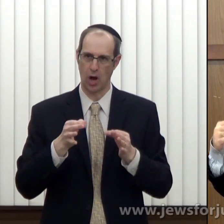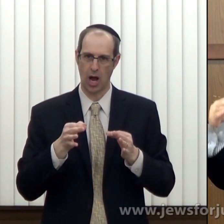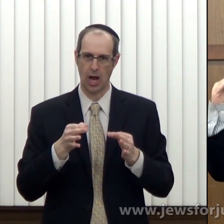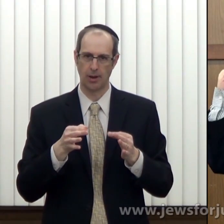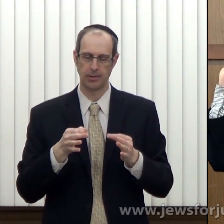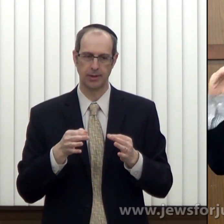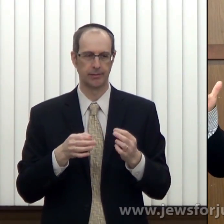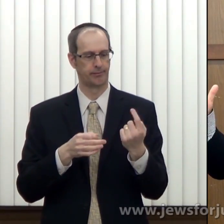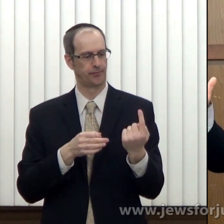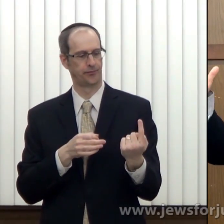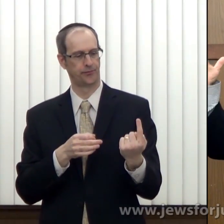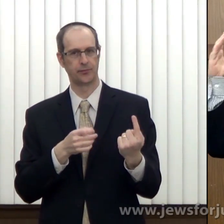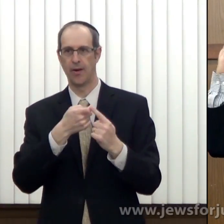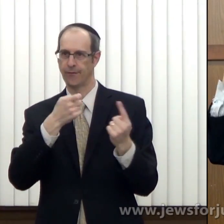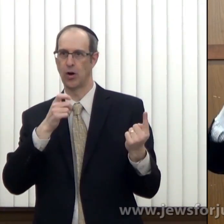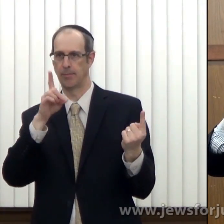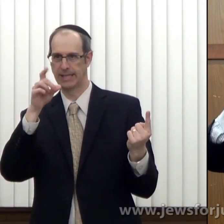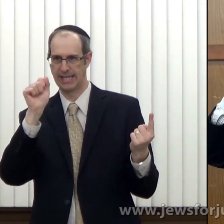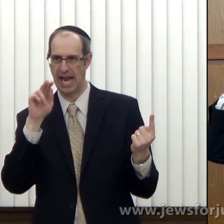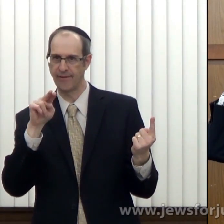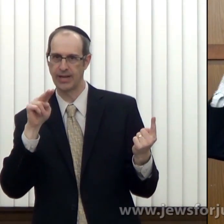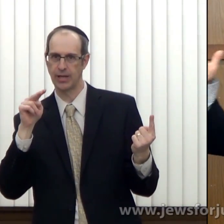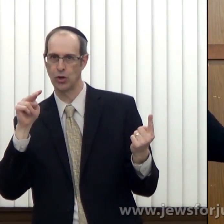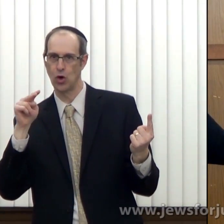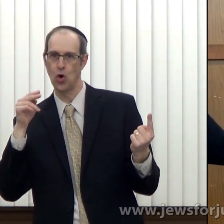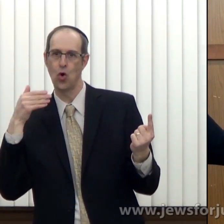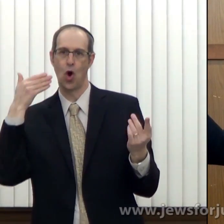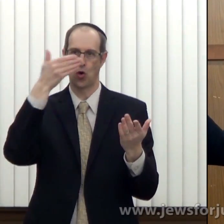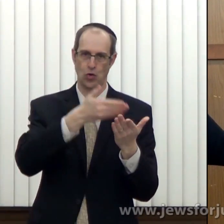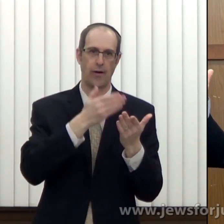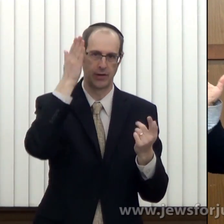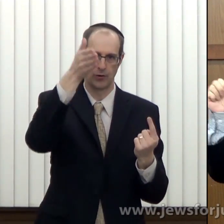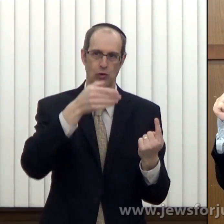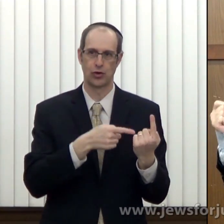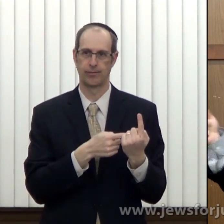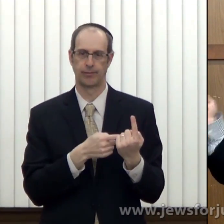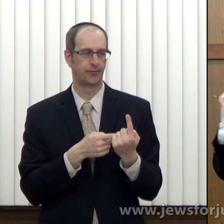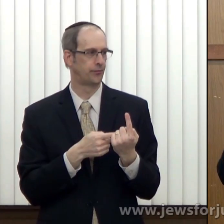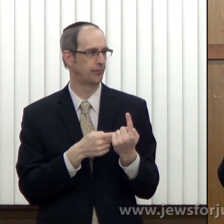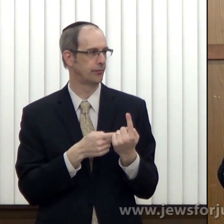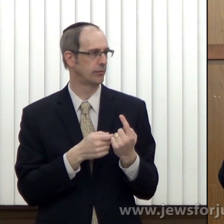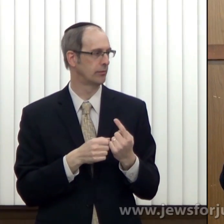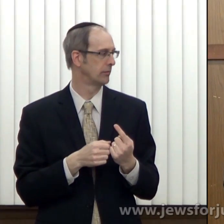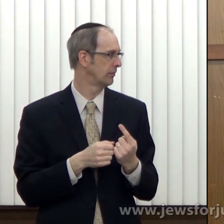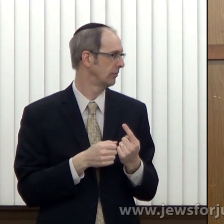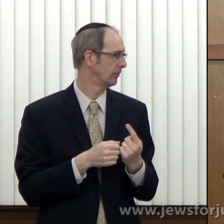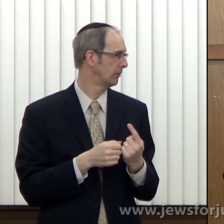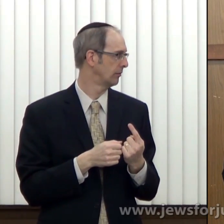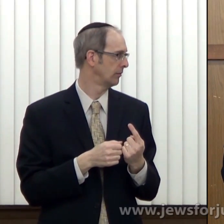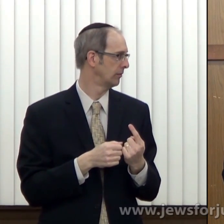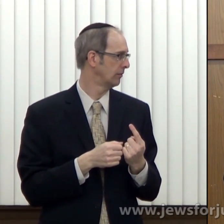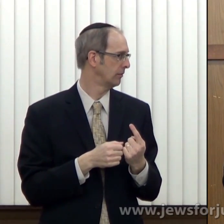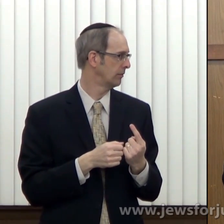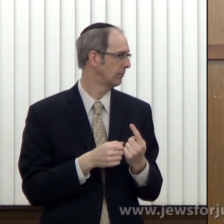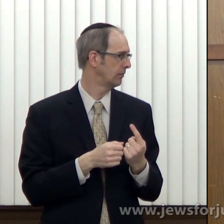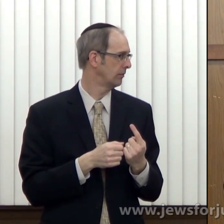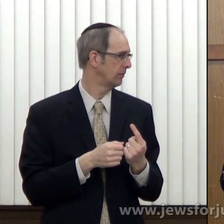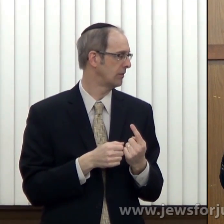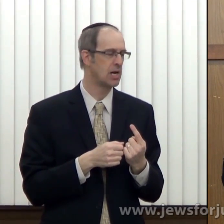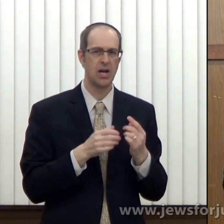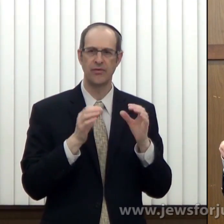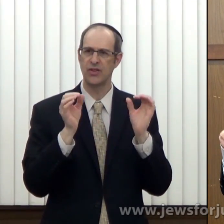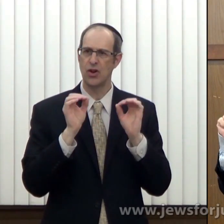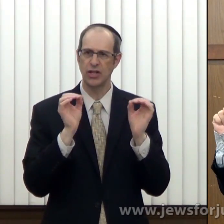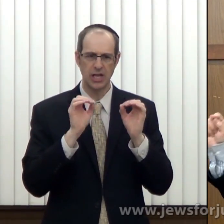descendant of David who will come in the future. In other words, there is